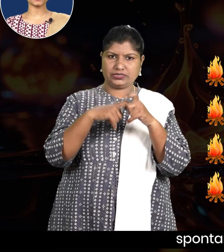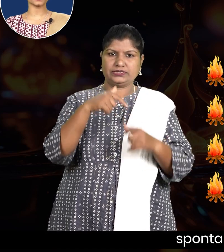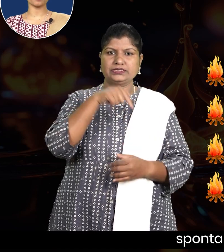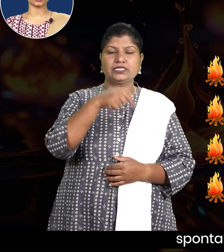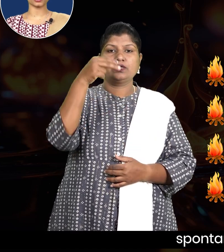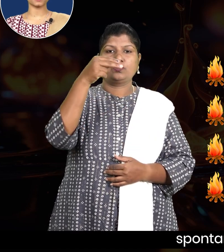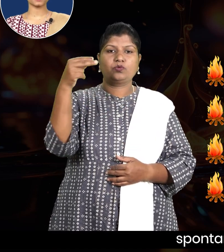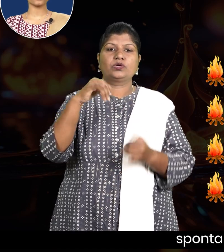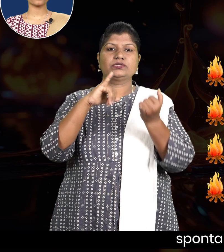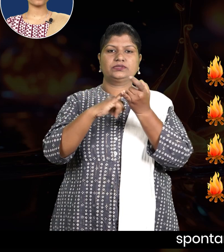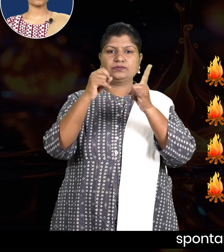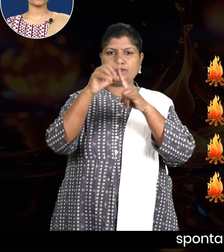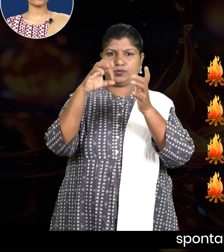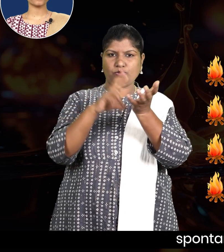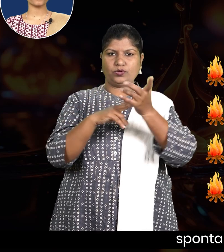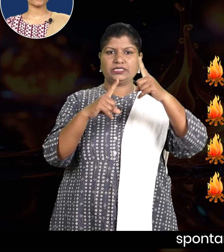spontaneous combustion.